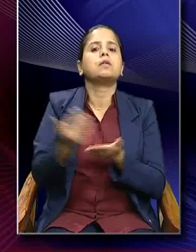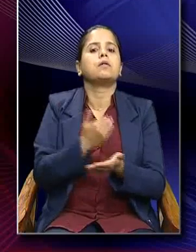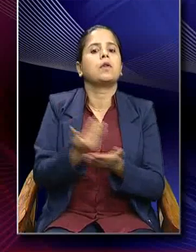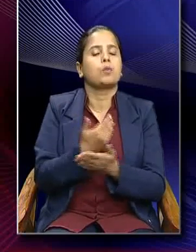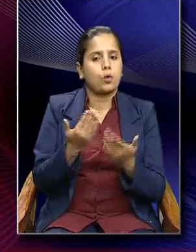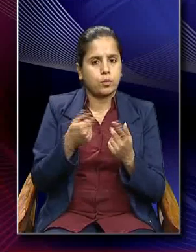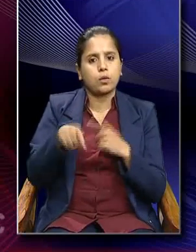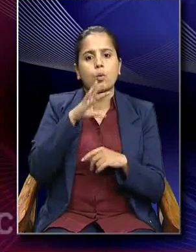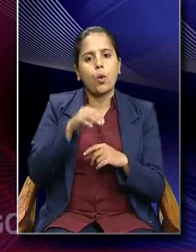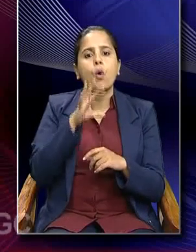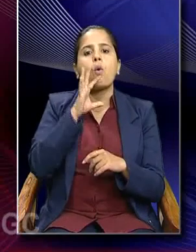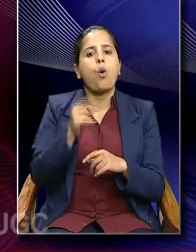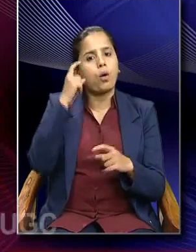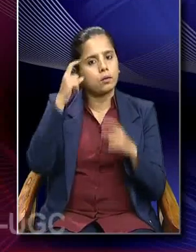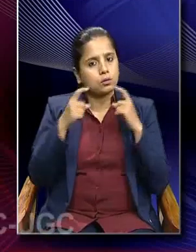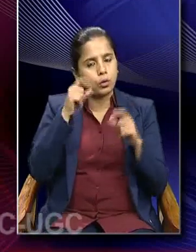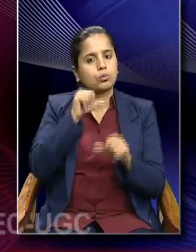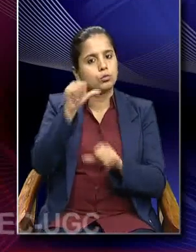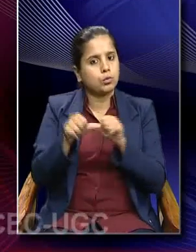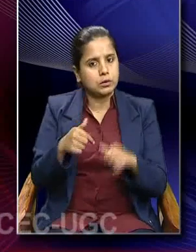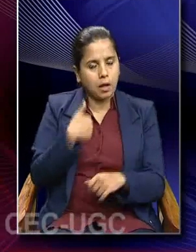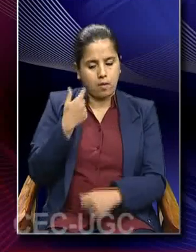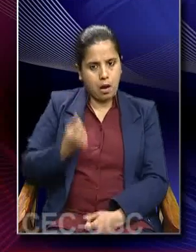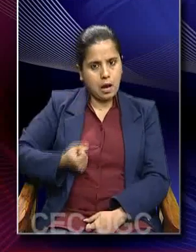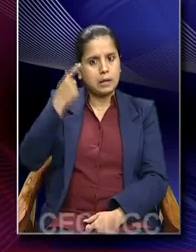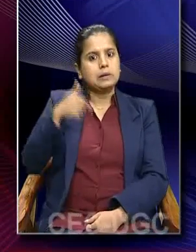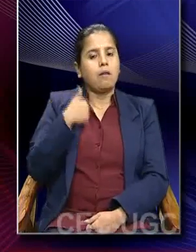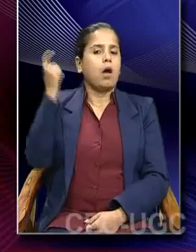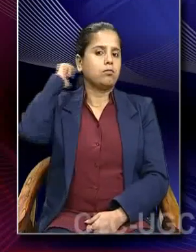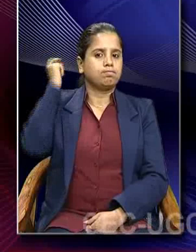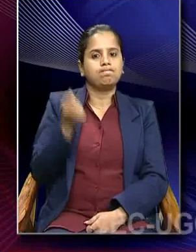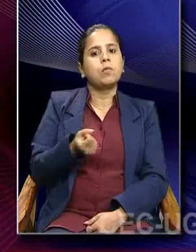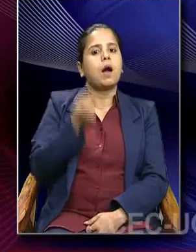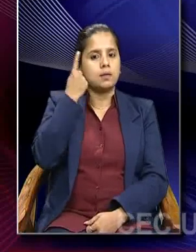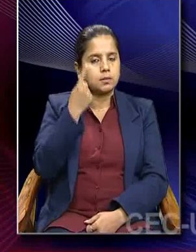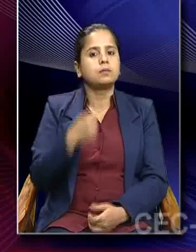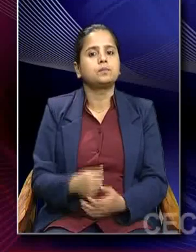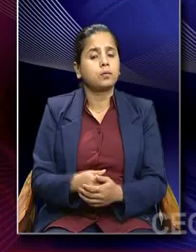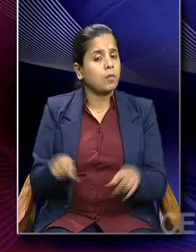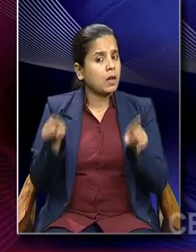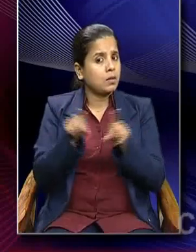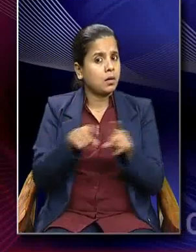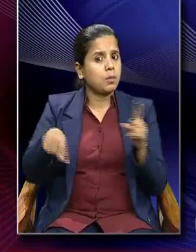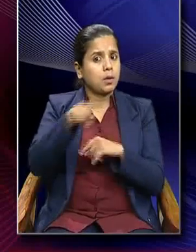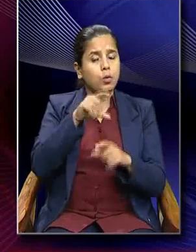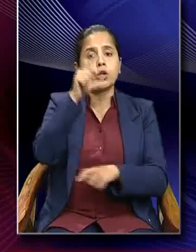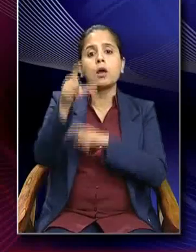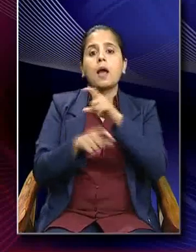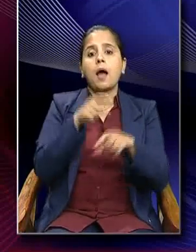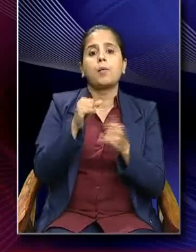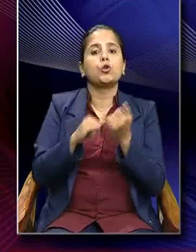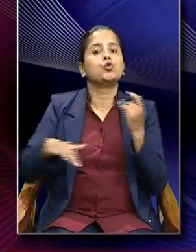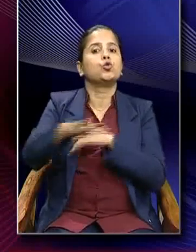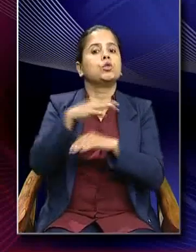original thought process of self-realization and self-consciousness. Similarly, the corporate social